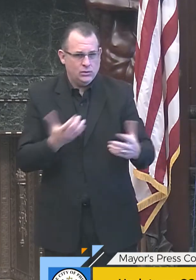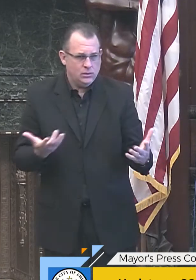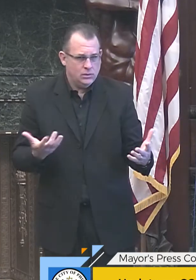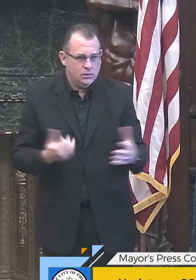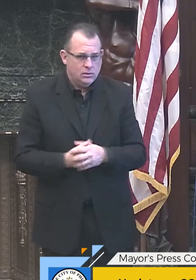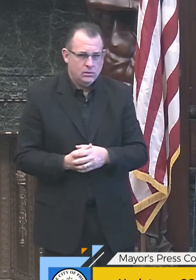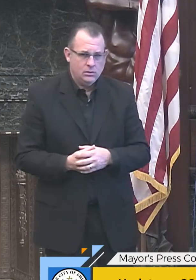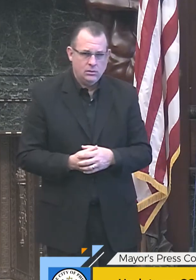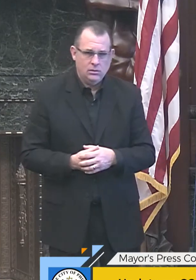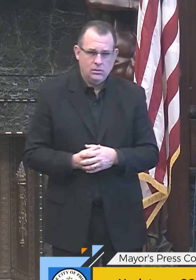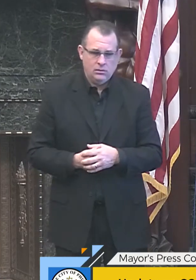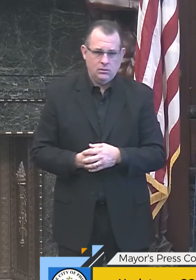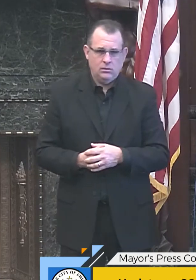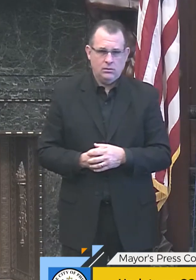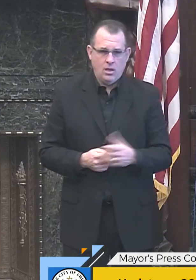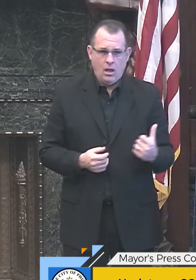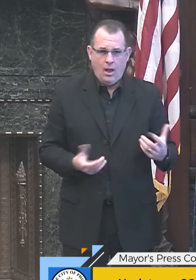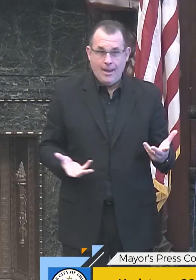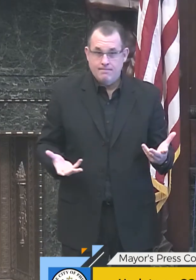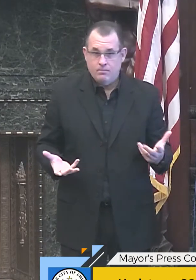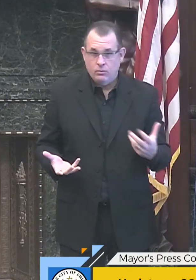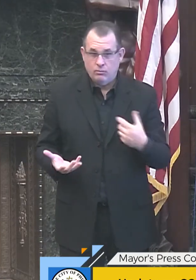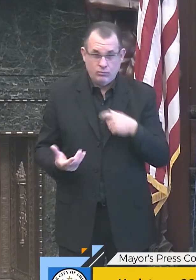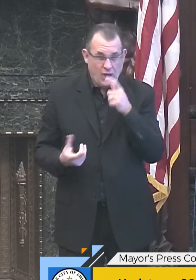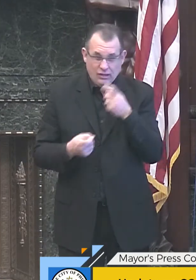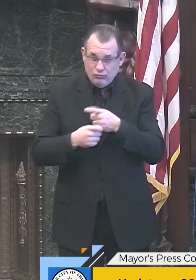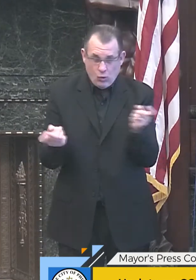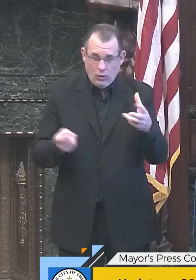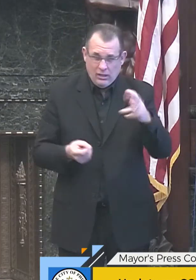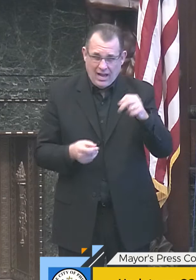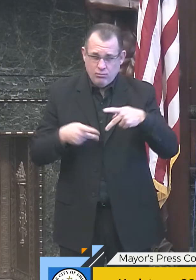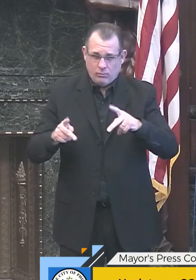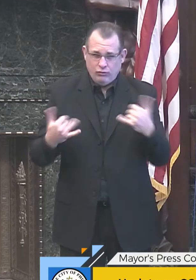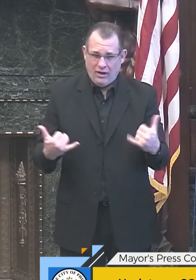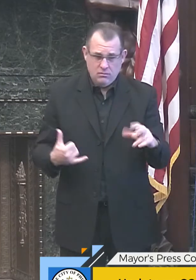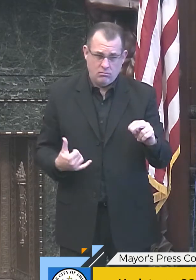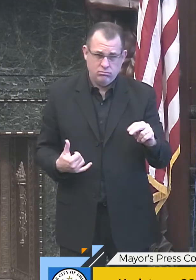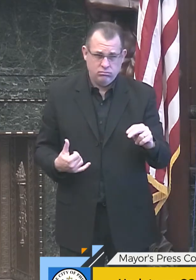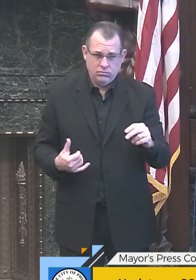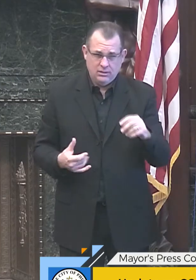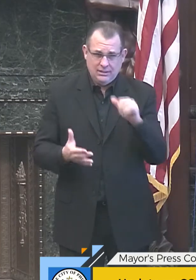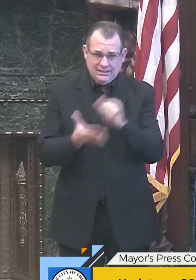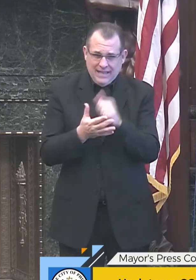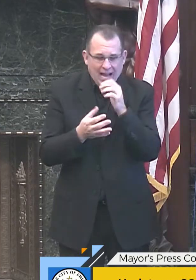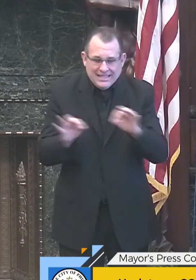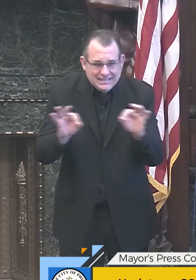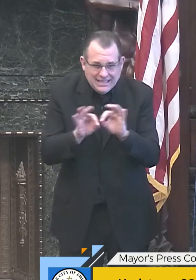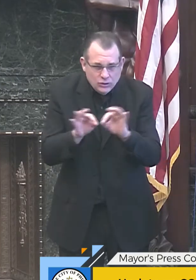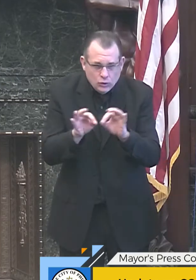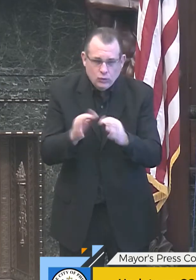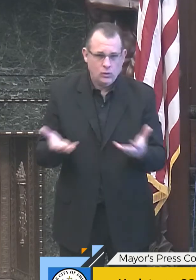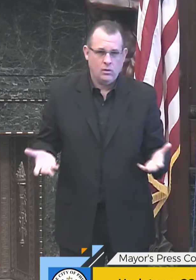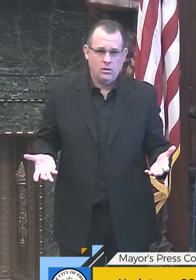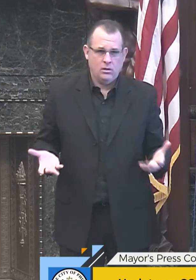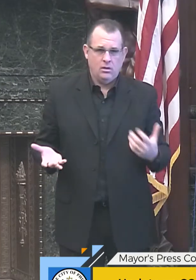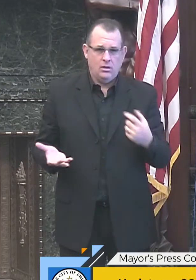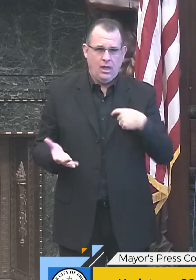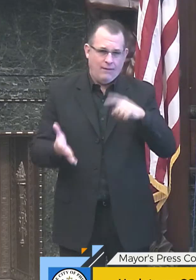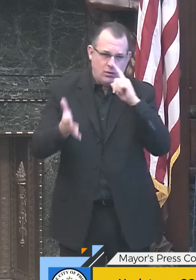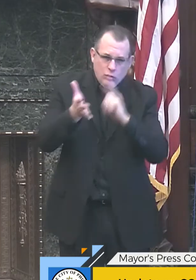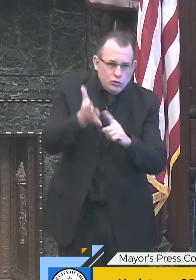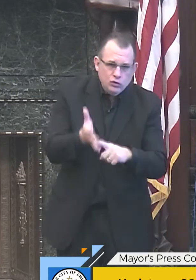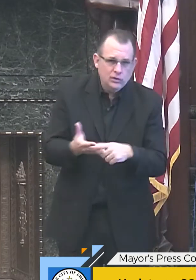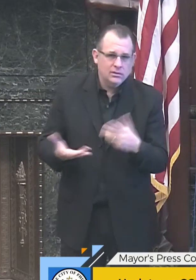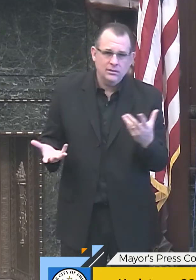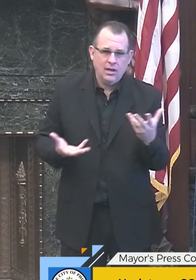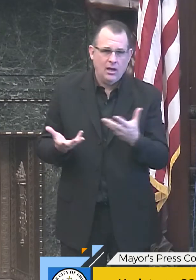So we are not issuing gun permits at this point. That is not an essential function. I'll have to look at and get